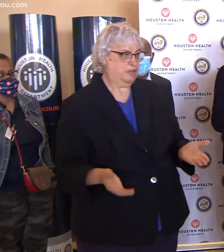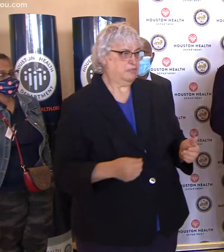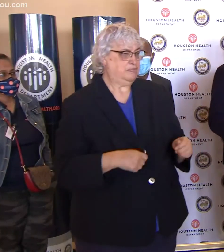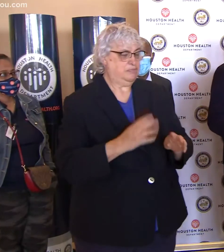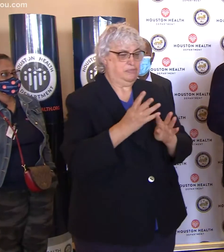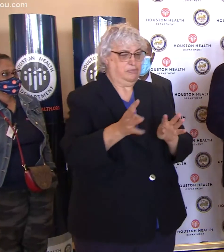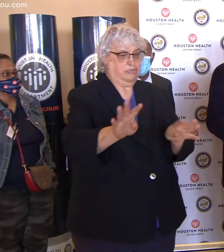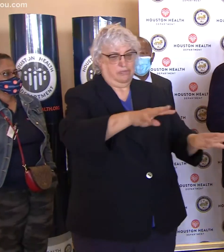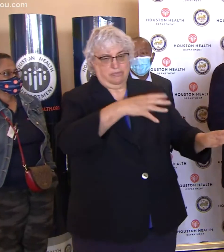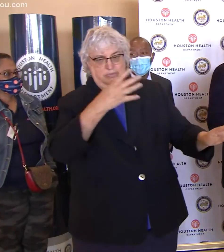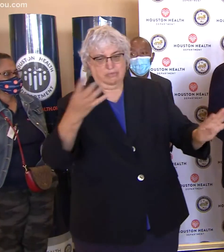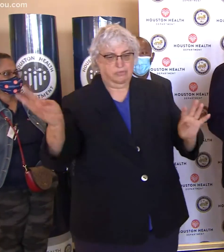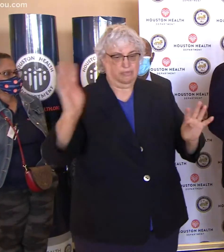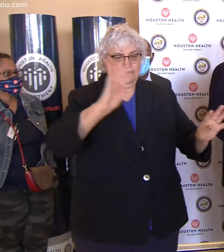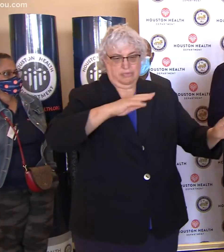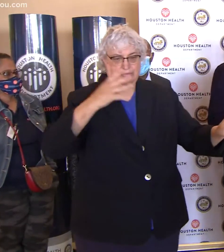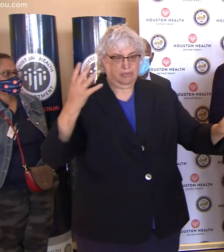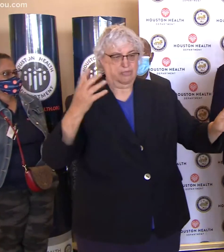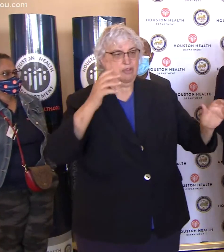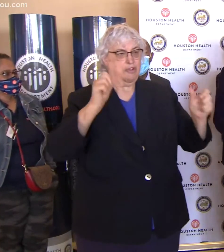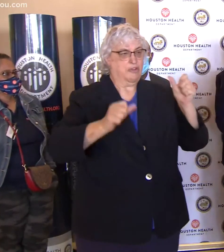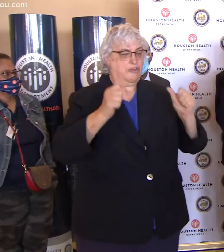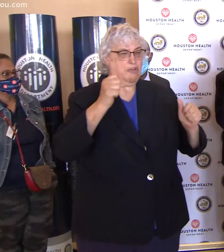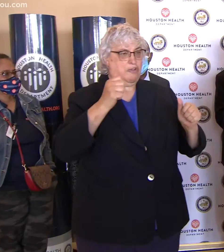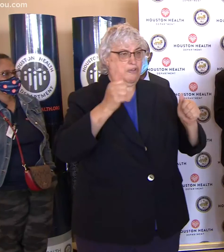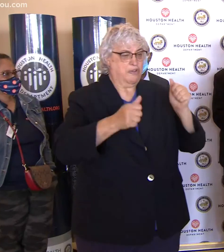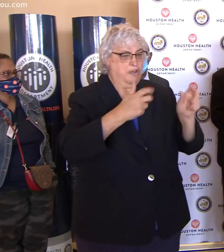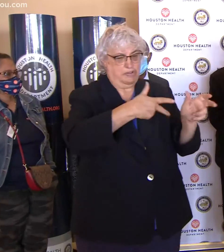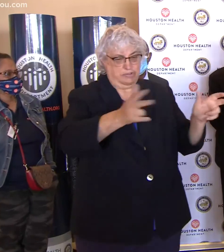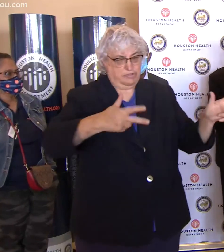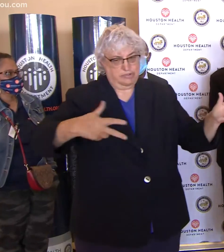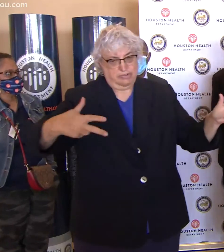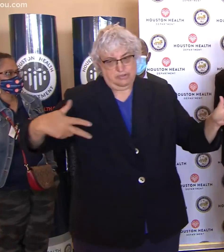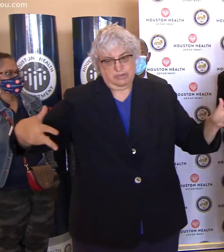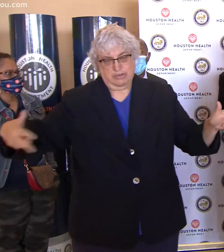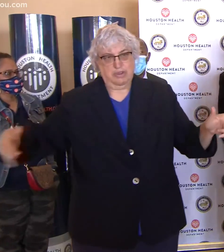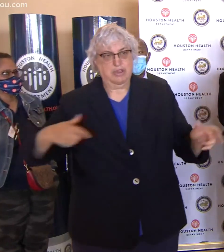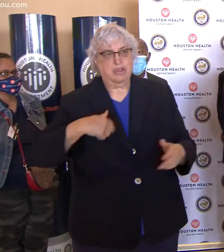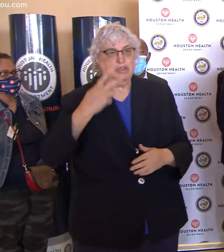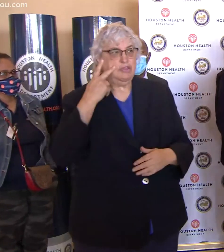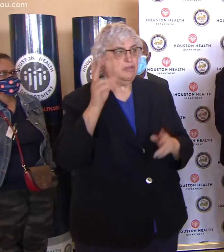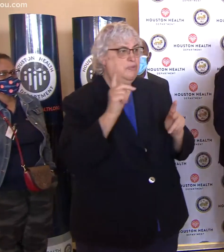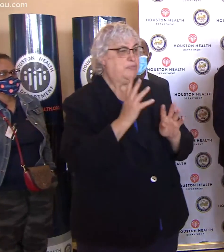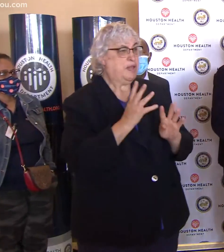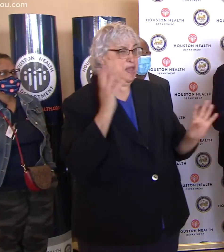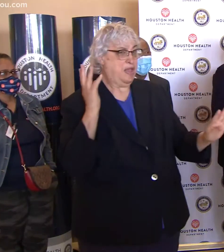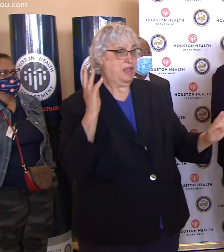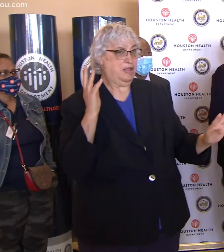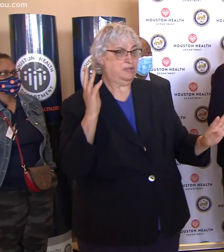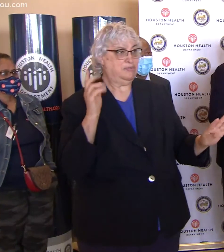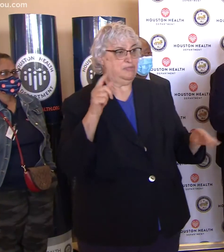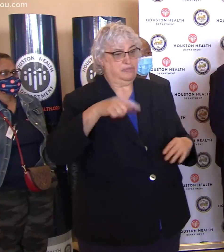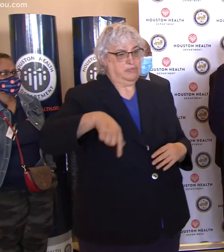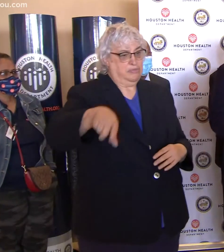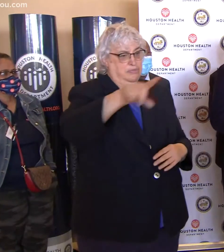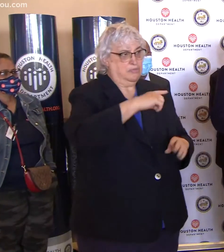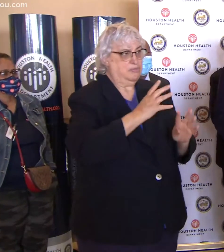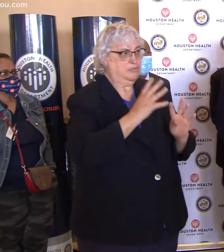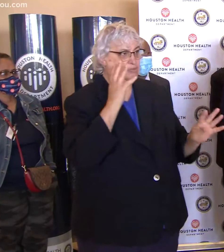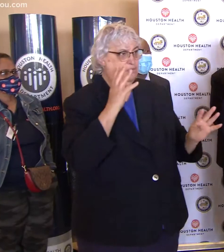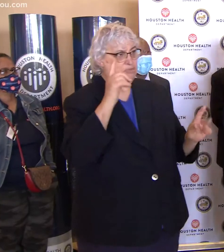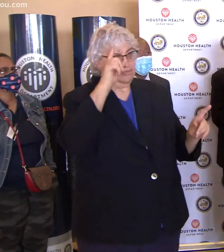there were lines of cars that are out there. But the thing that impressed me the most is when I looked at the people in line, it is the people in line